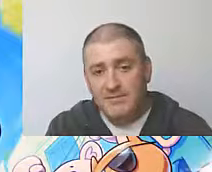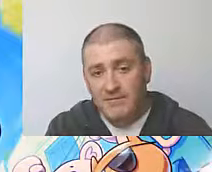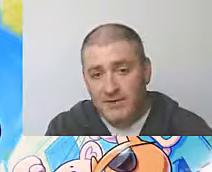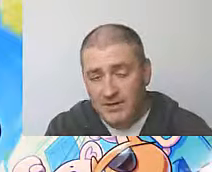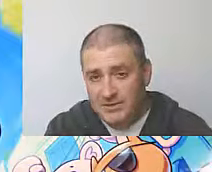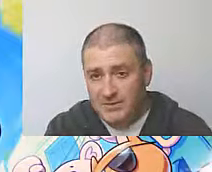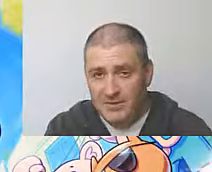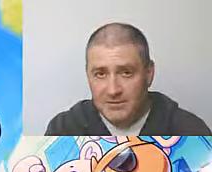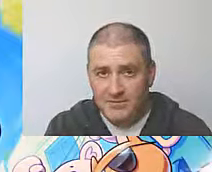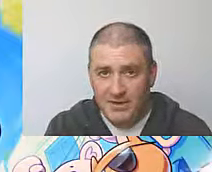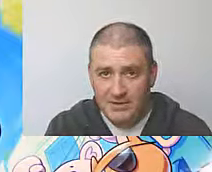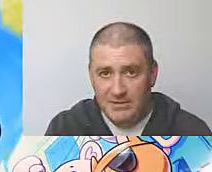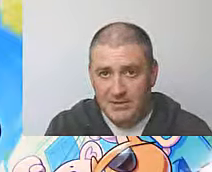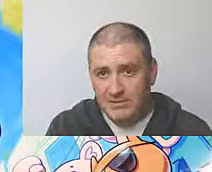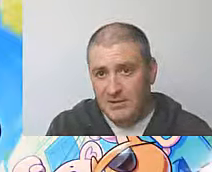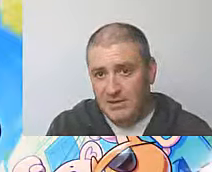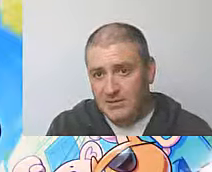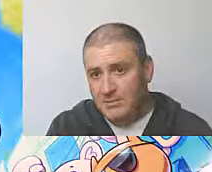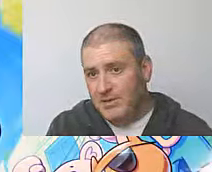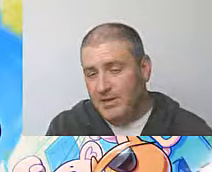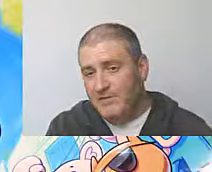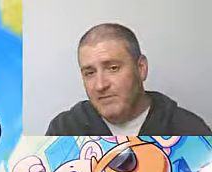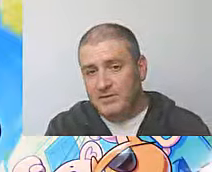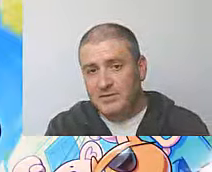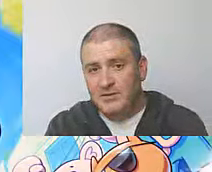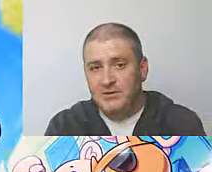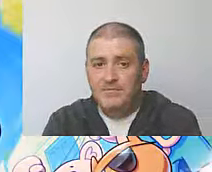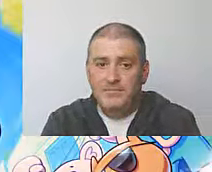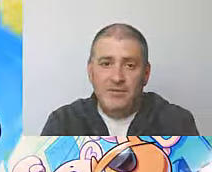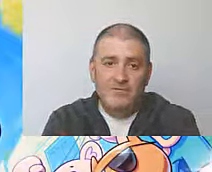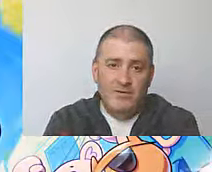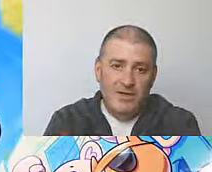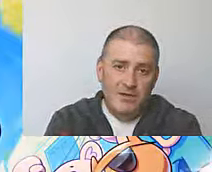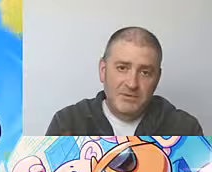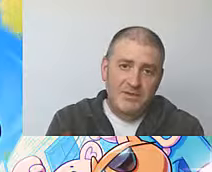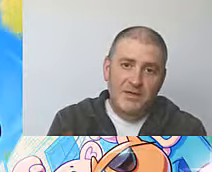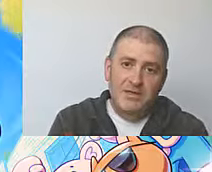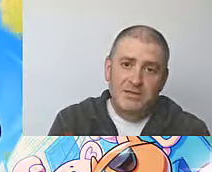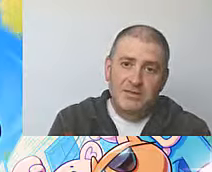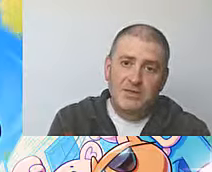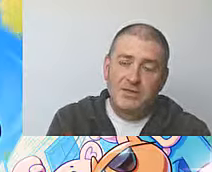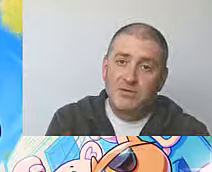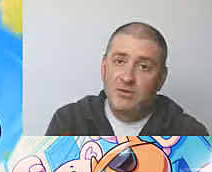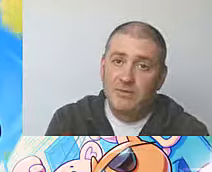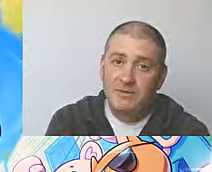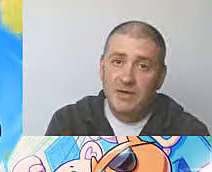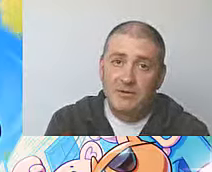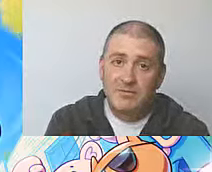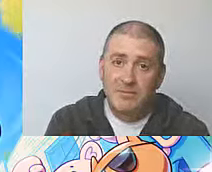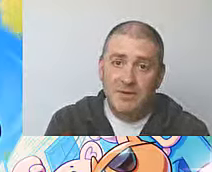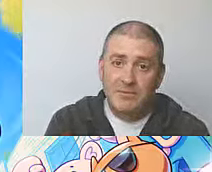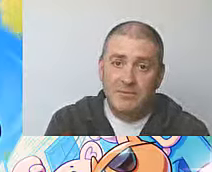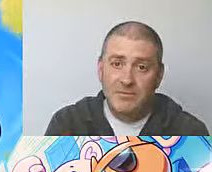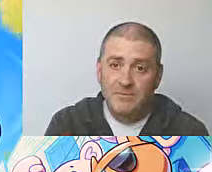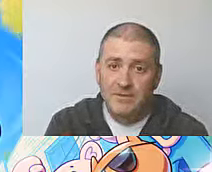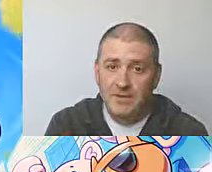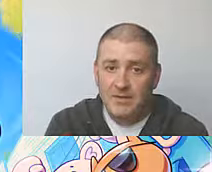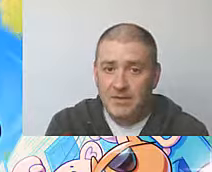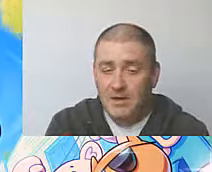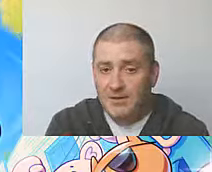And vast amounts of indies and AA efforts too, from games like Starship Troopers Ultimate Bug